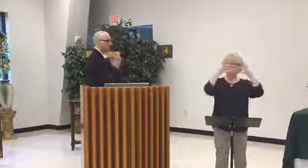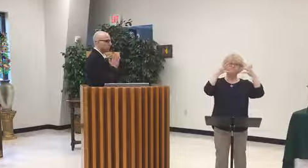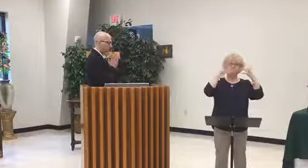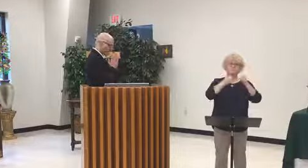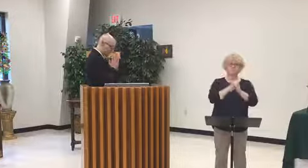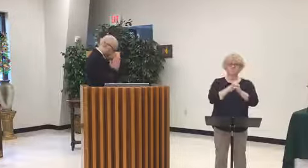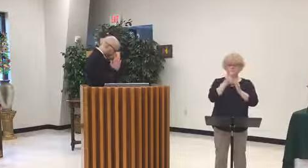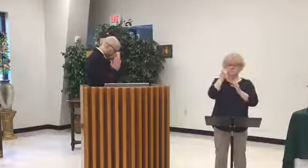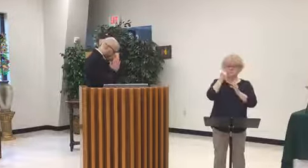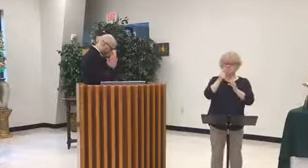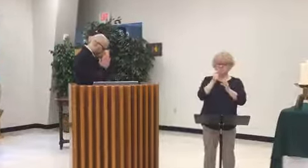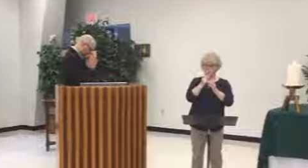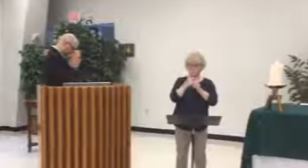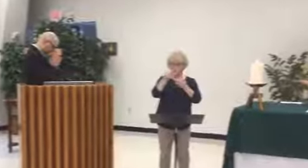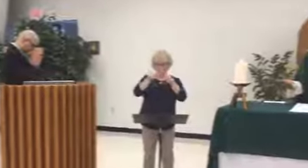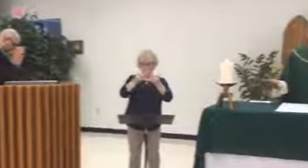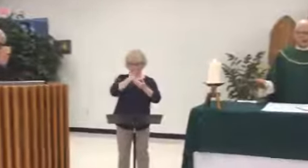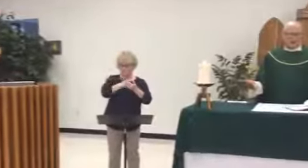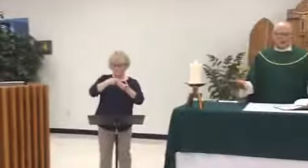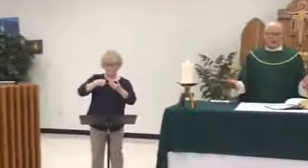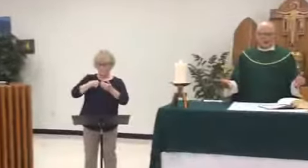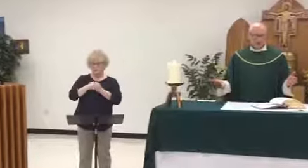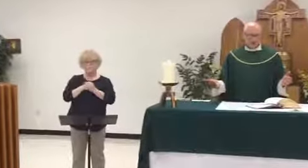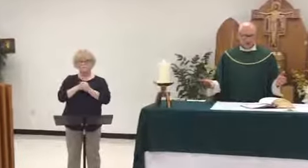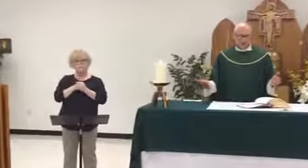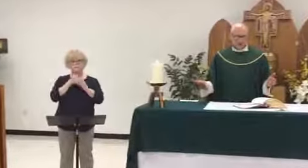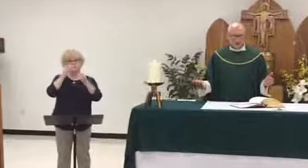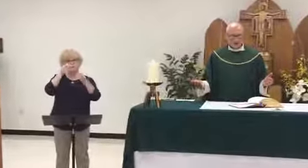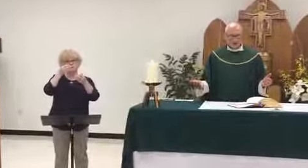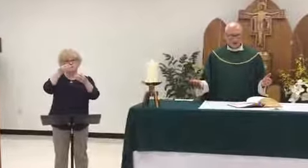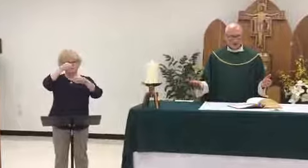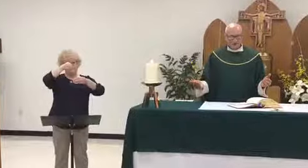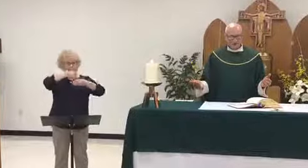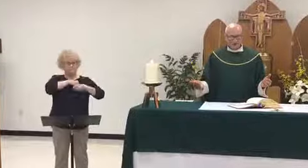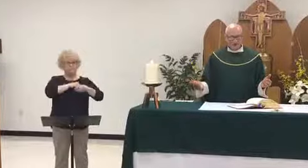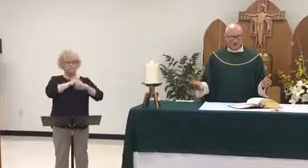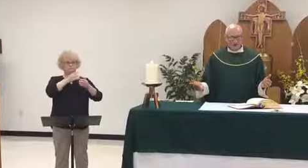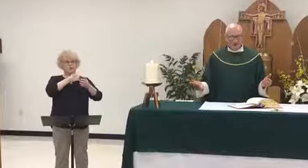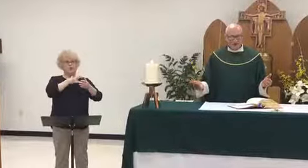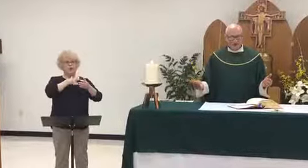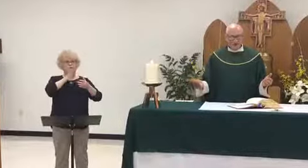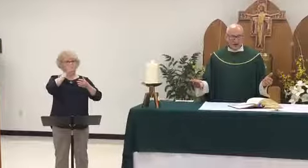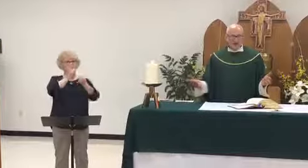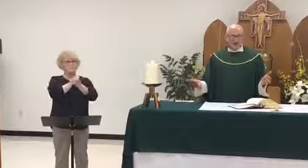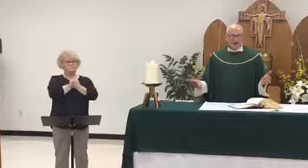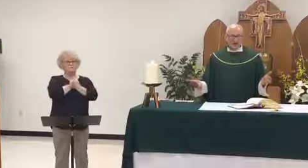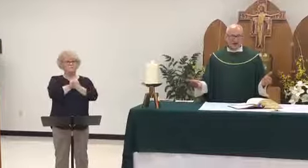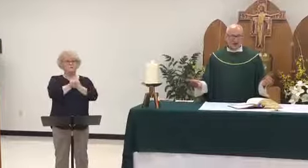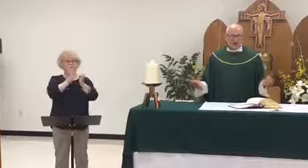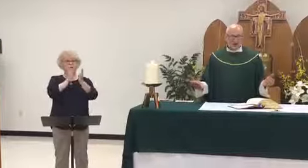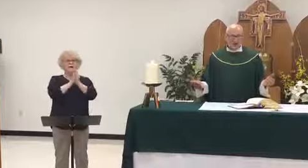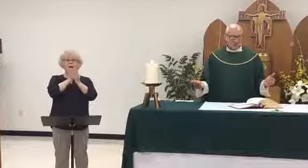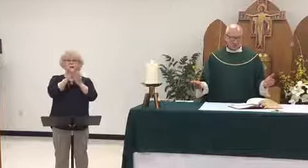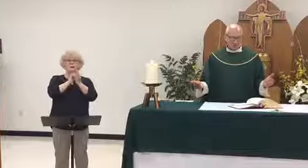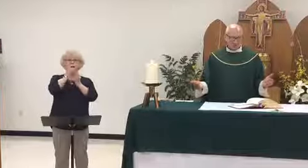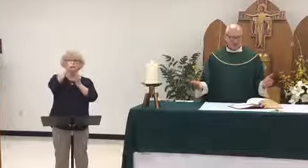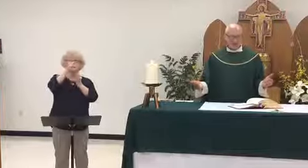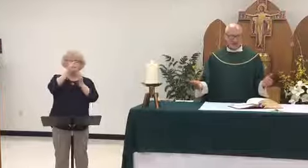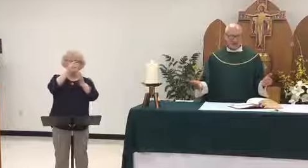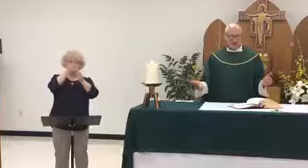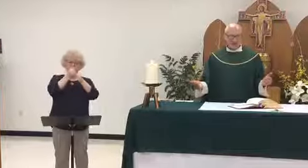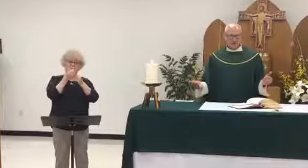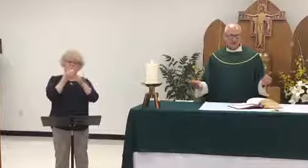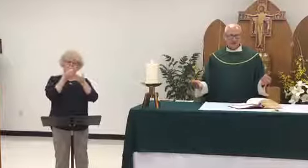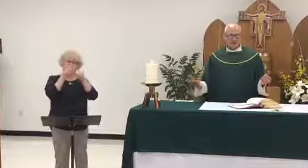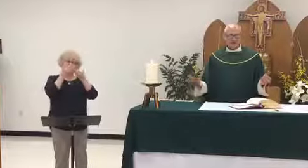much for inviting us into your heart of love. And we ask that you receive